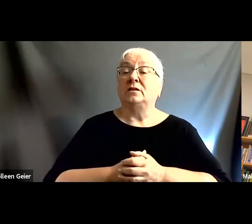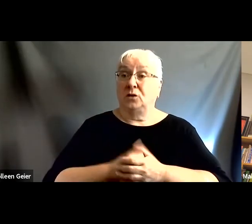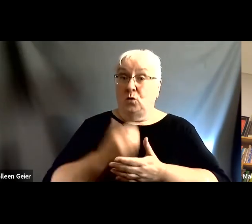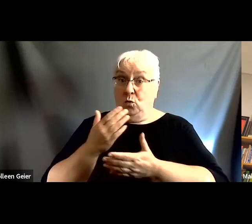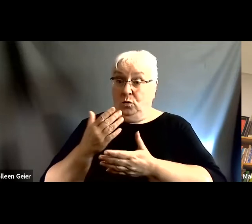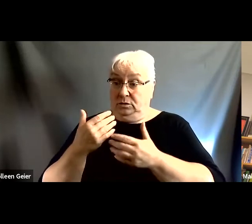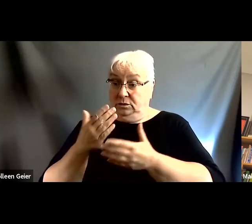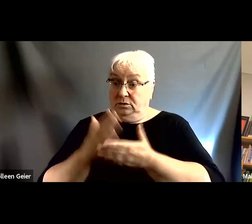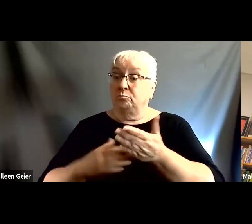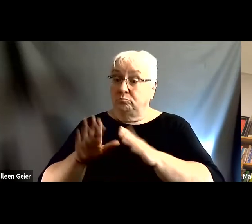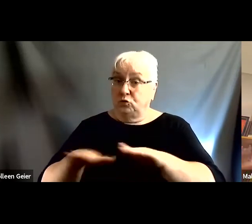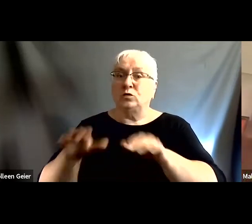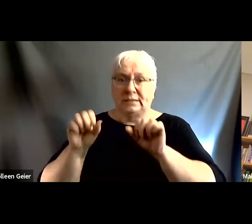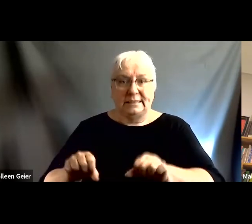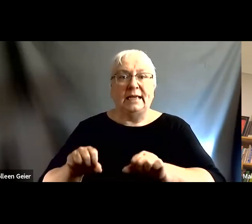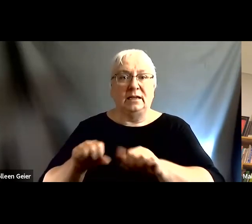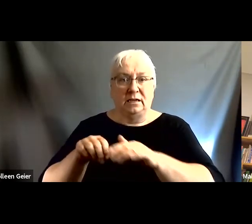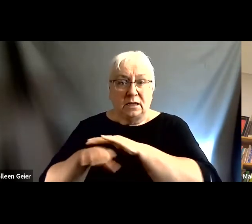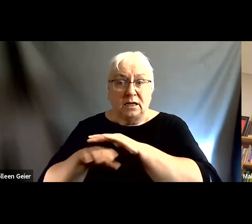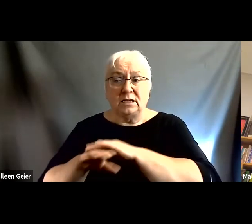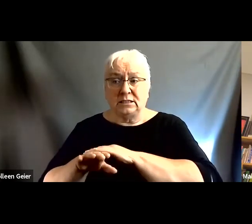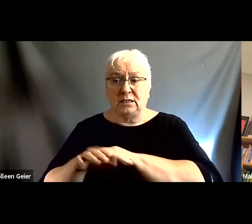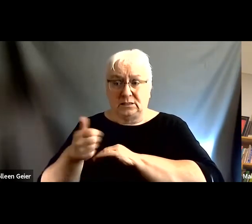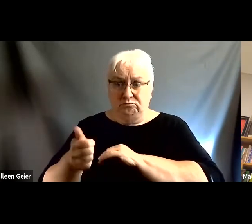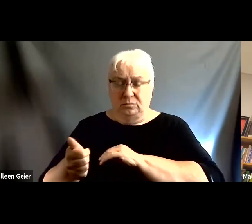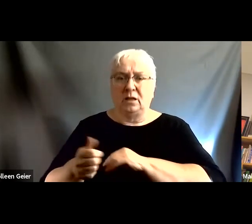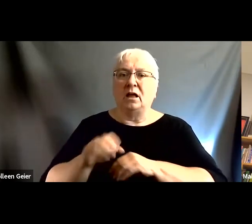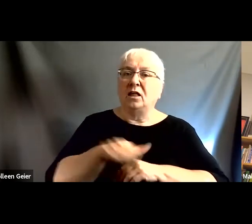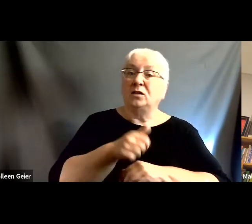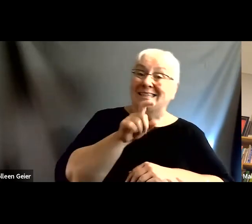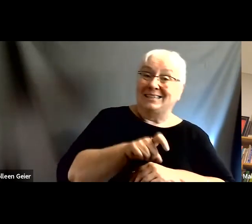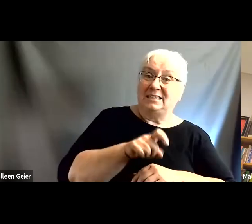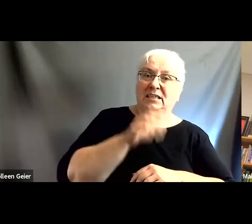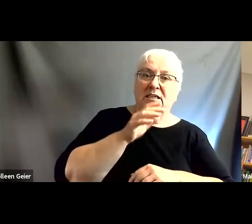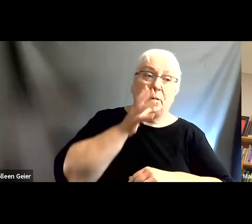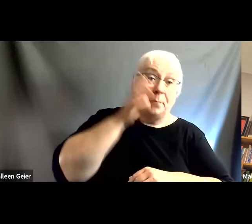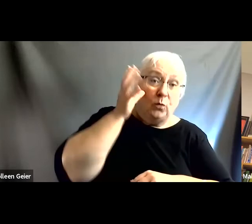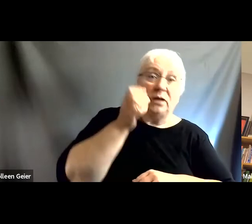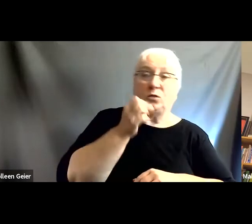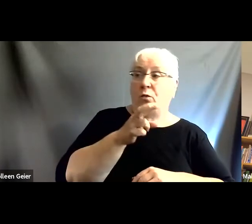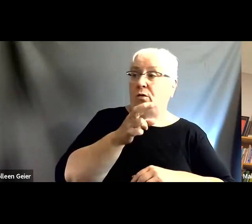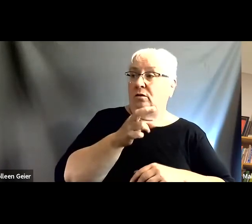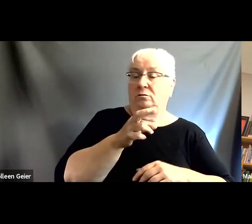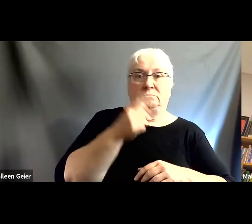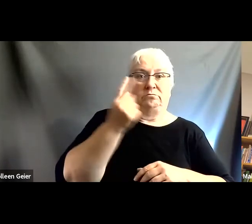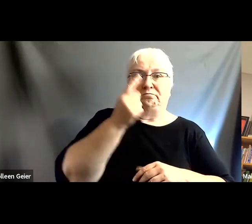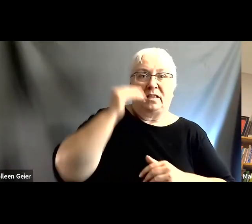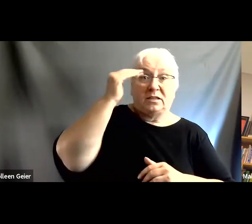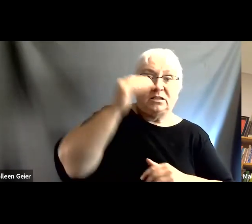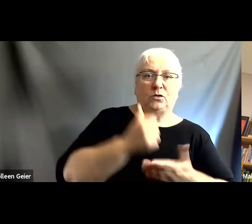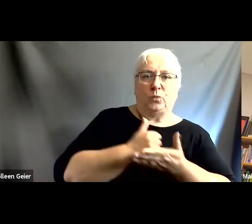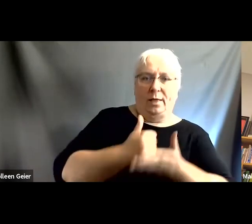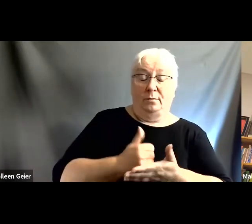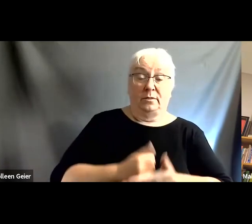some of them may need somebody else to access it for them. And whereas the parents are busy with their own online